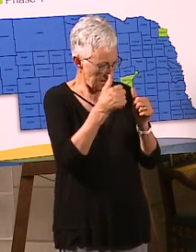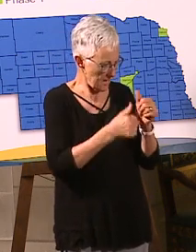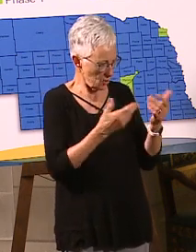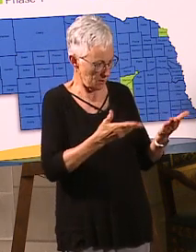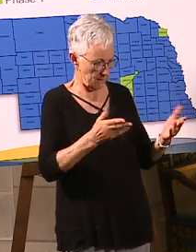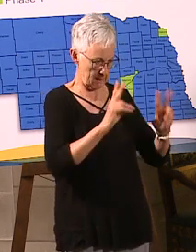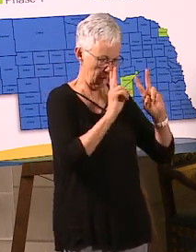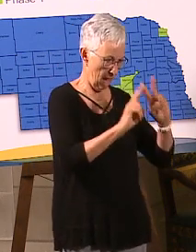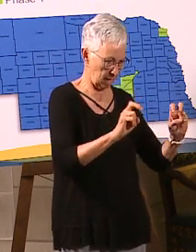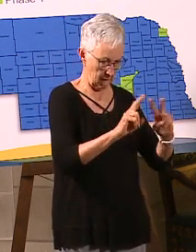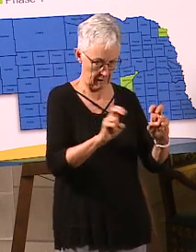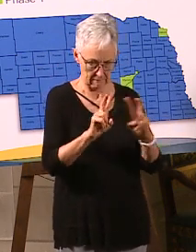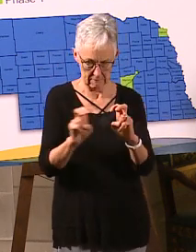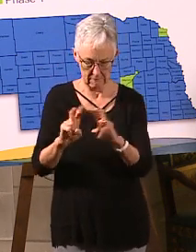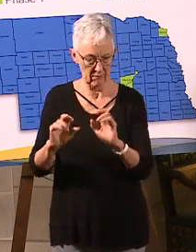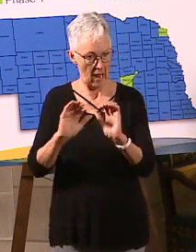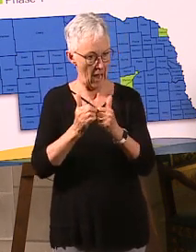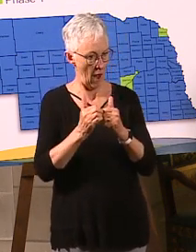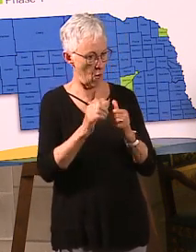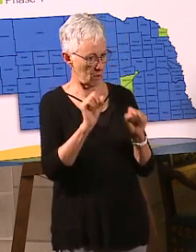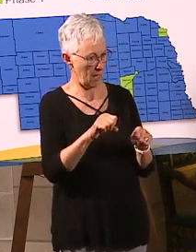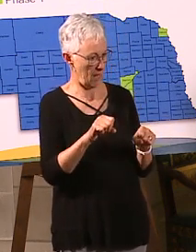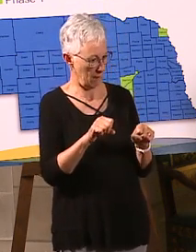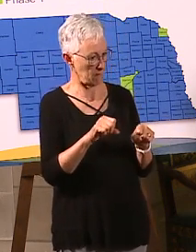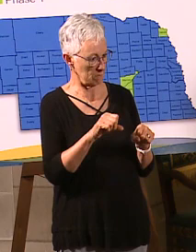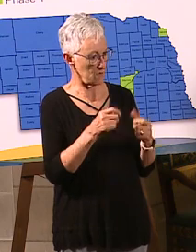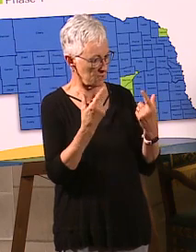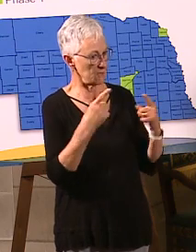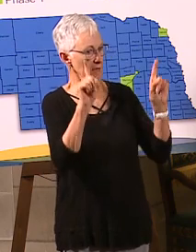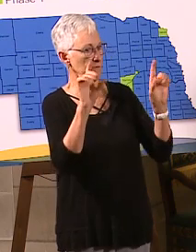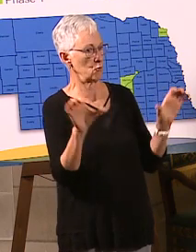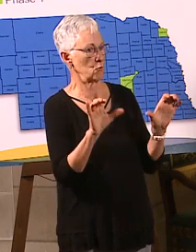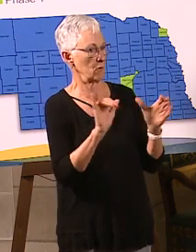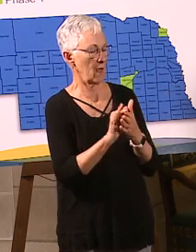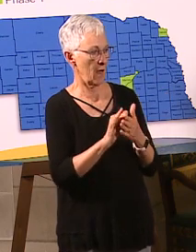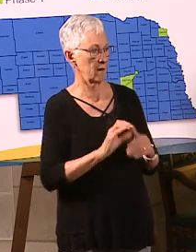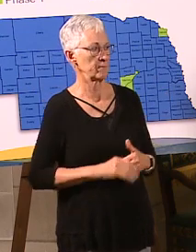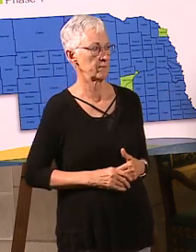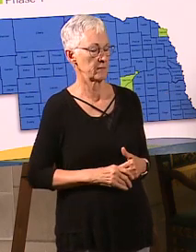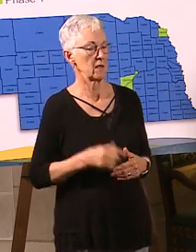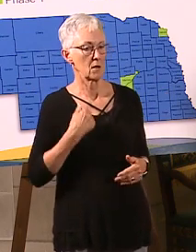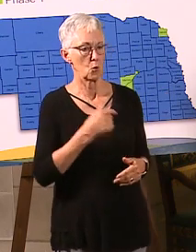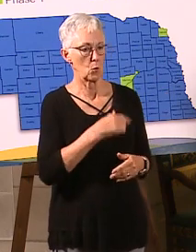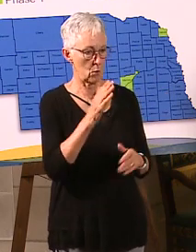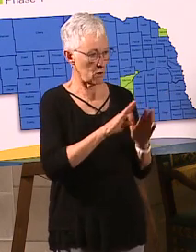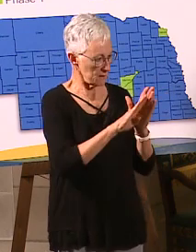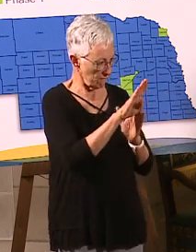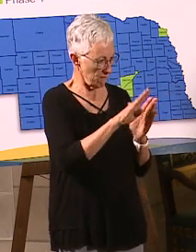will evolve, and we'll see guidance being placed there. In fact, even what we're doing on looking at